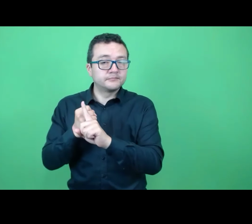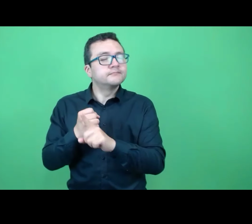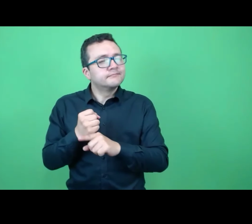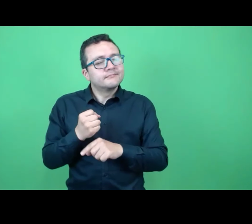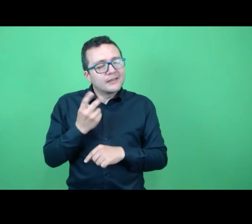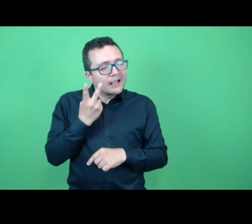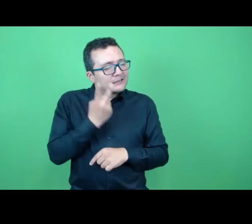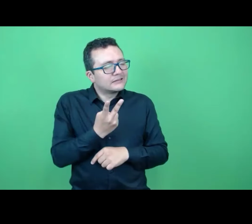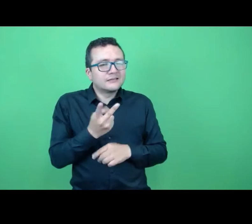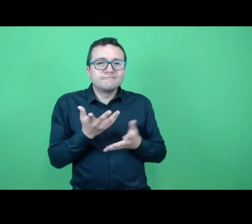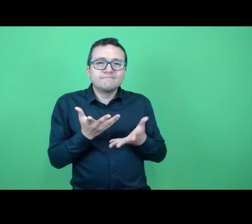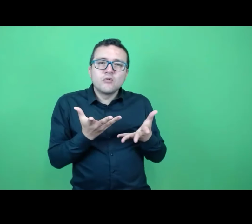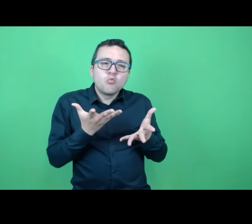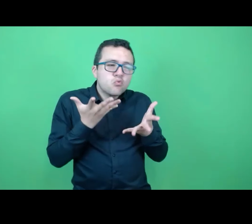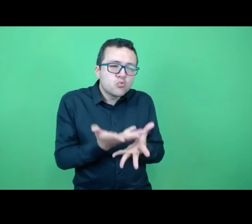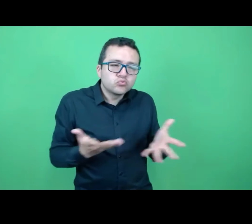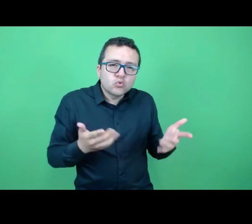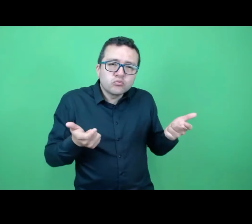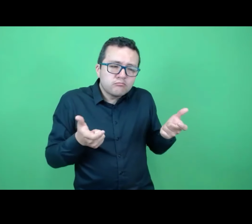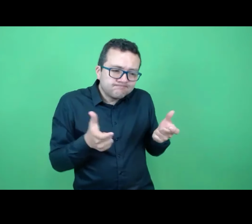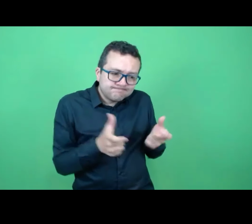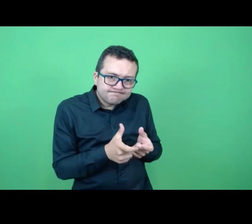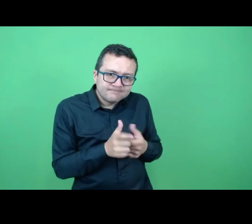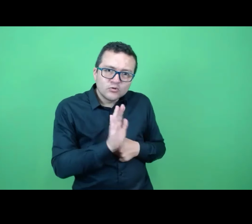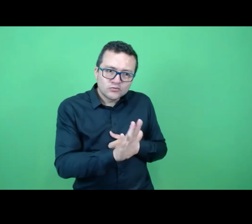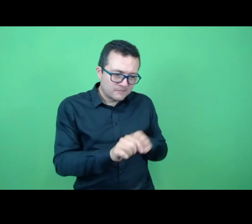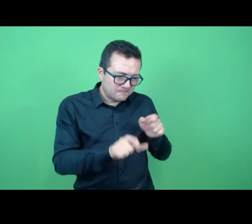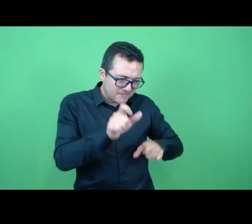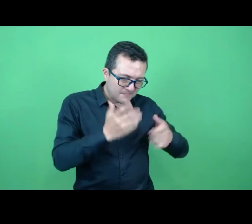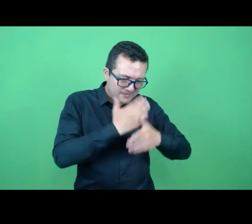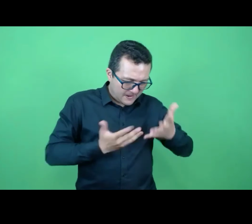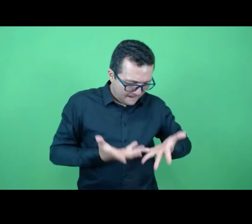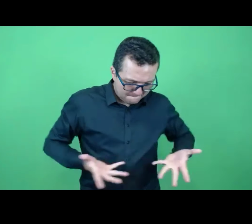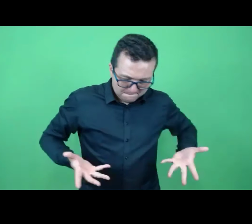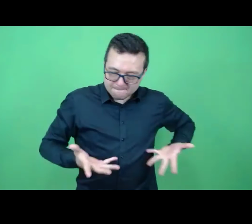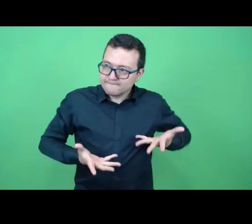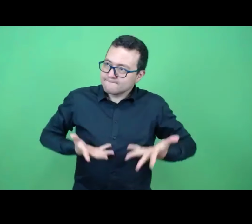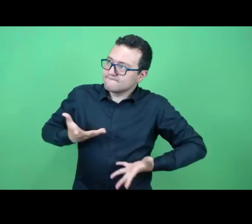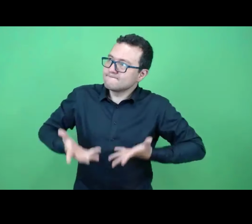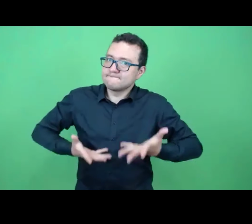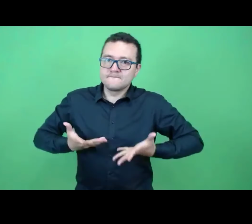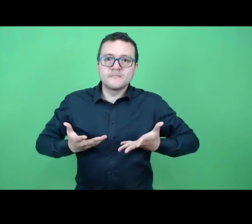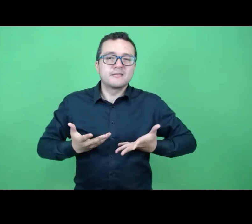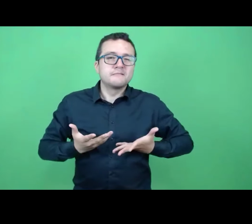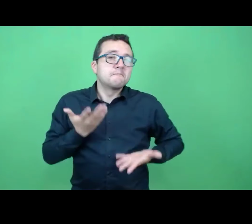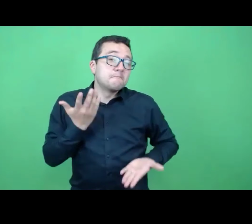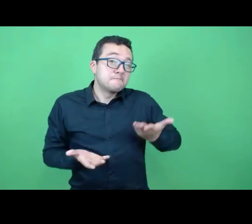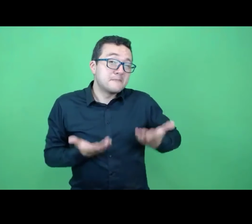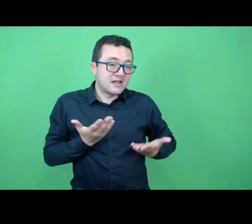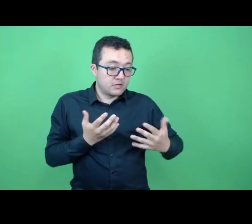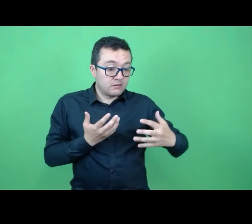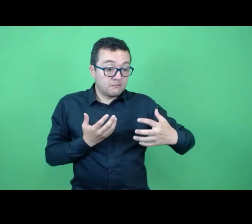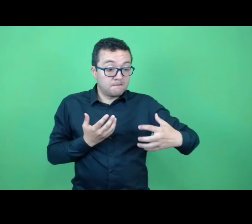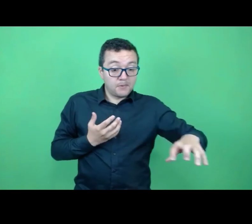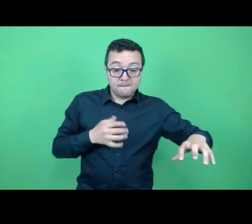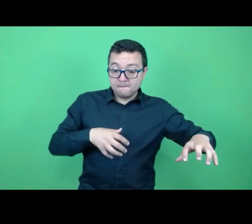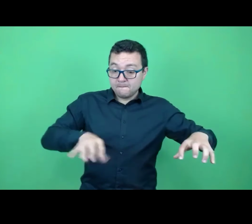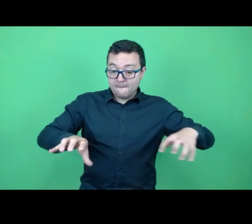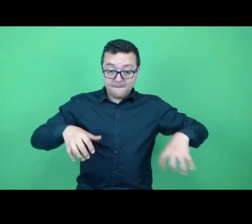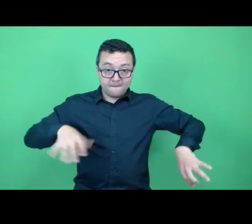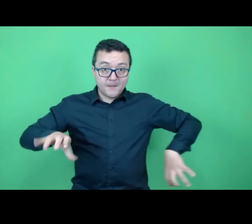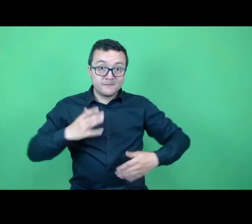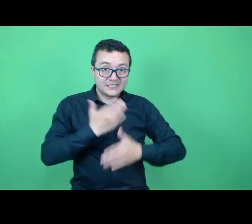and for the disability community and rivalry and competition happened, then that made it challenging